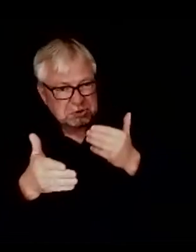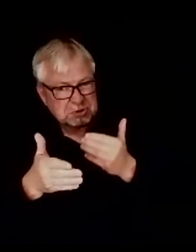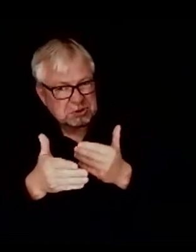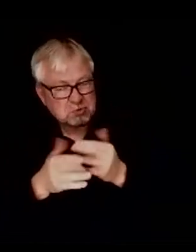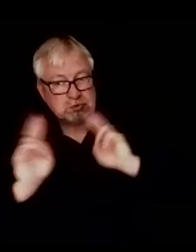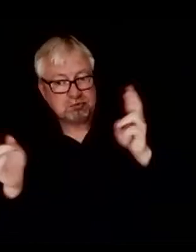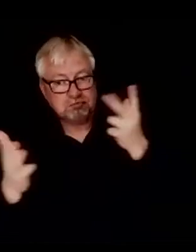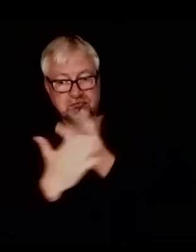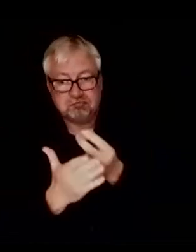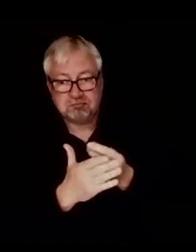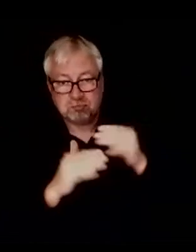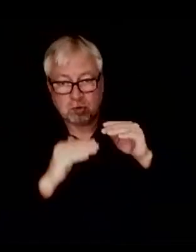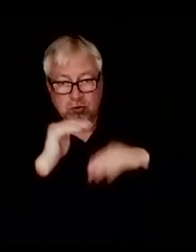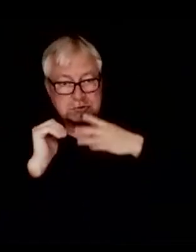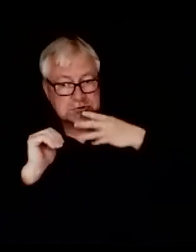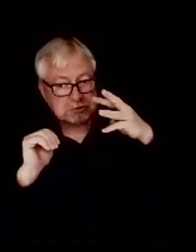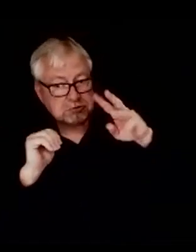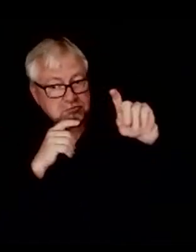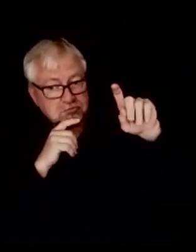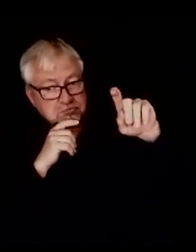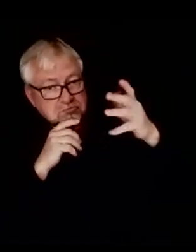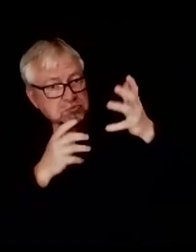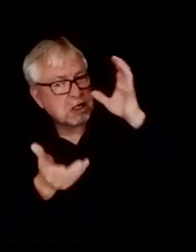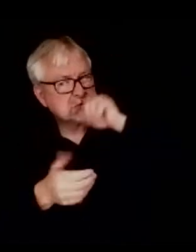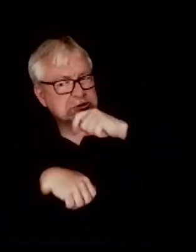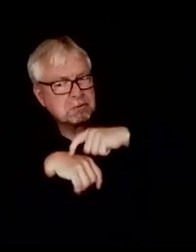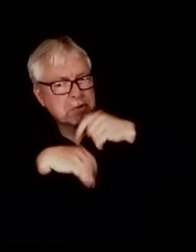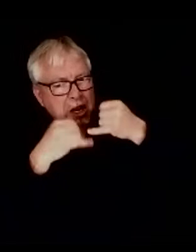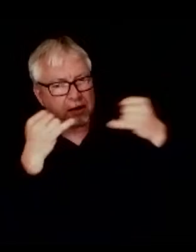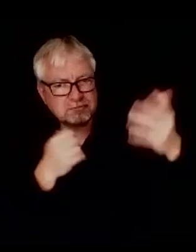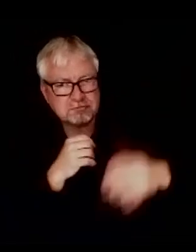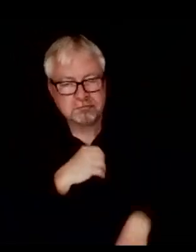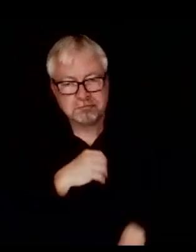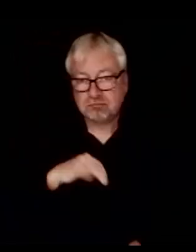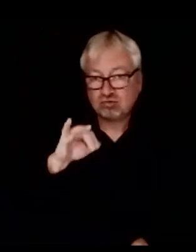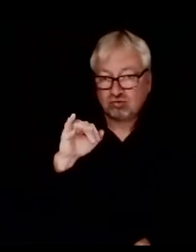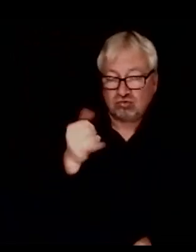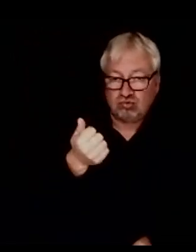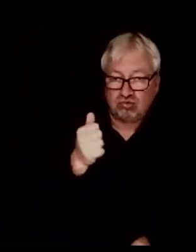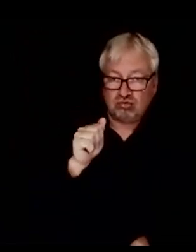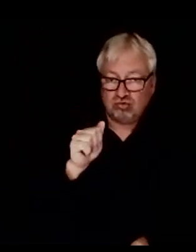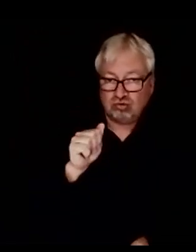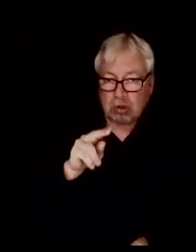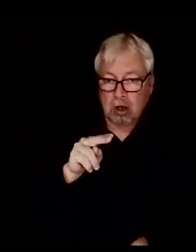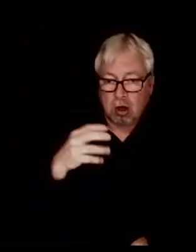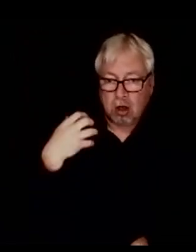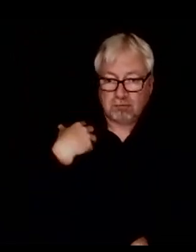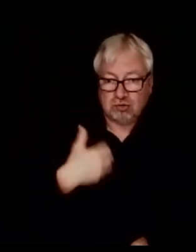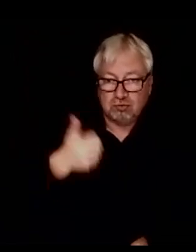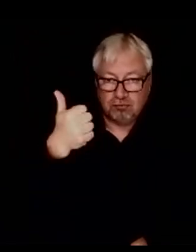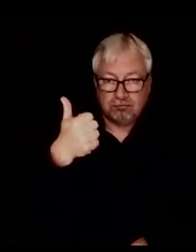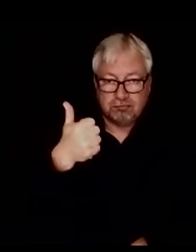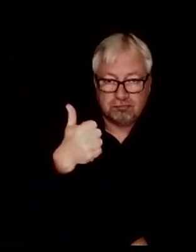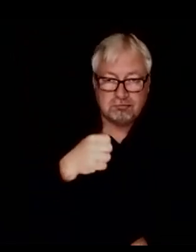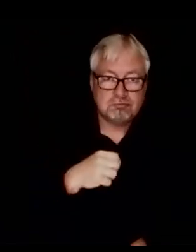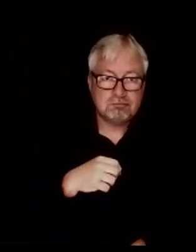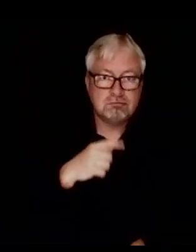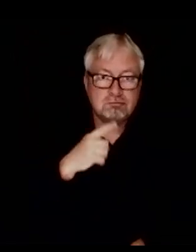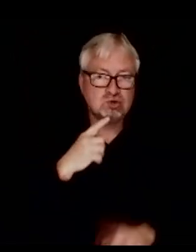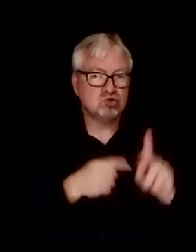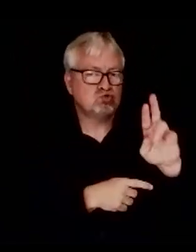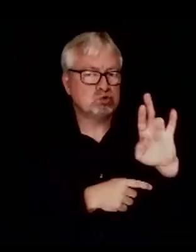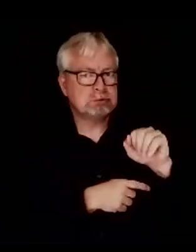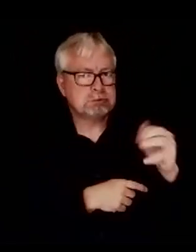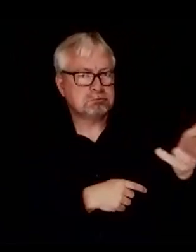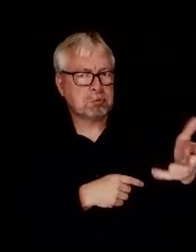Yes, and Chris Erzman can comment on this further if she has more information, but we do know that clinical trials